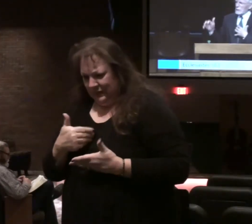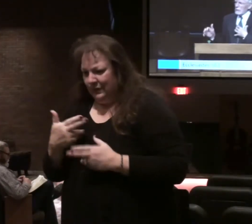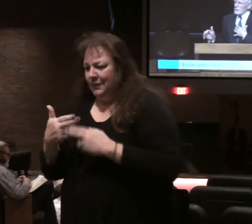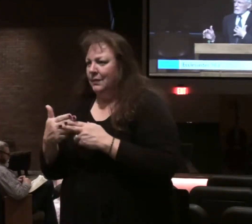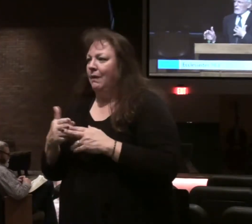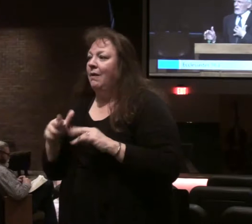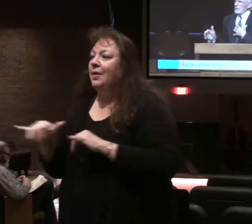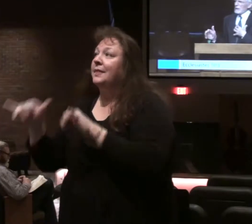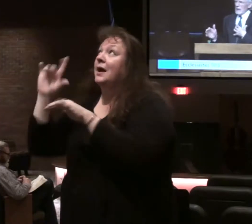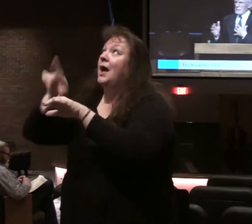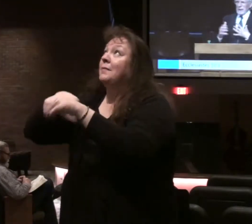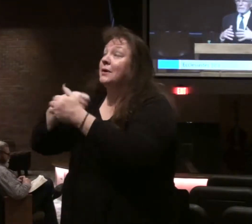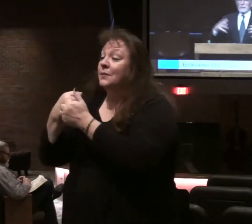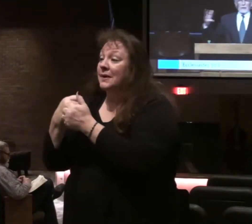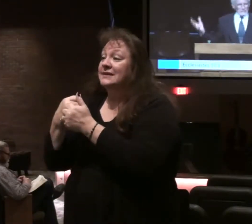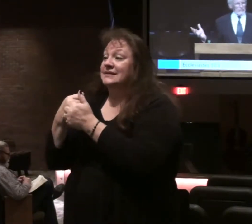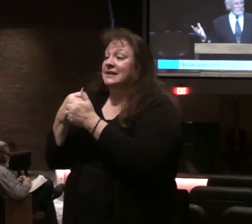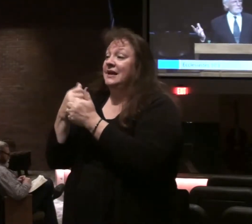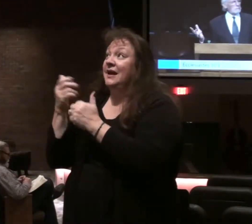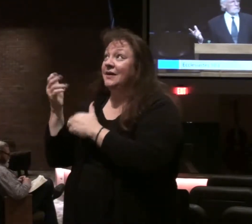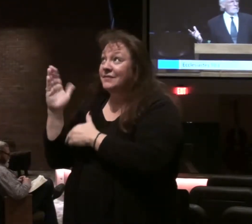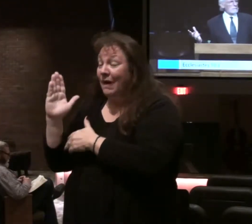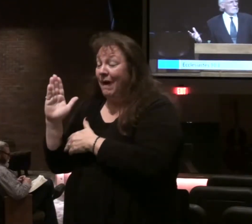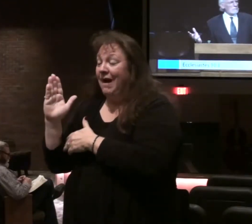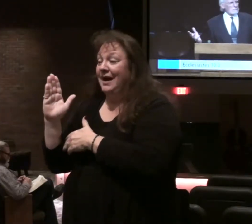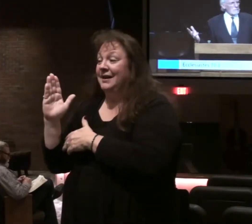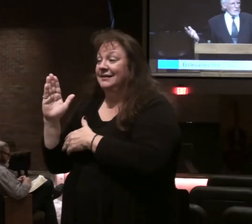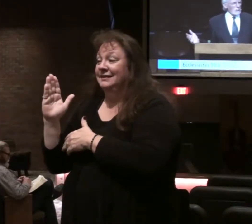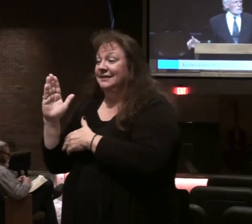the common grace of God that keeps everything from,